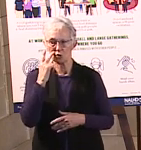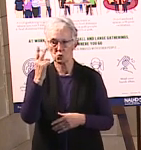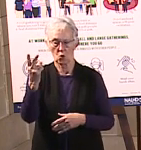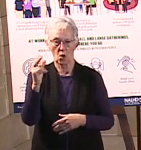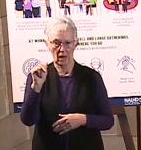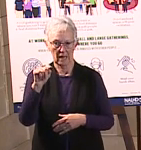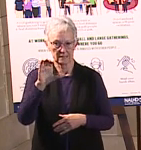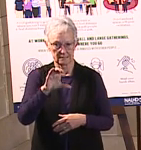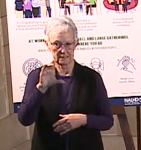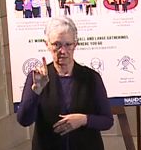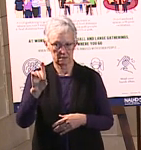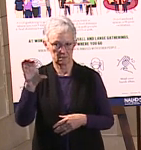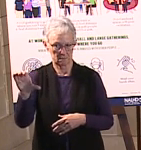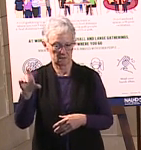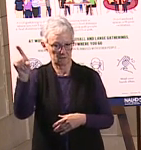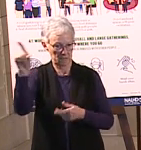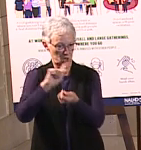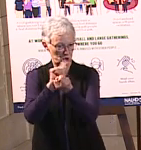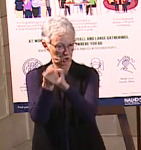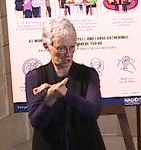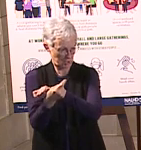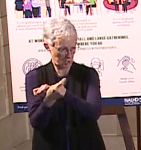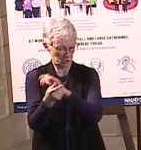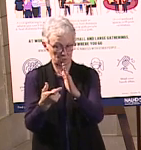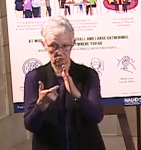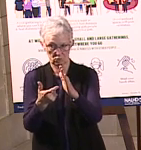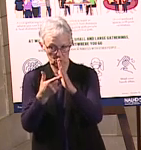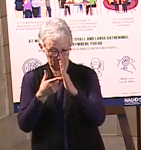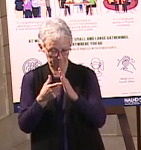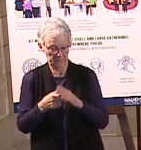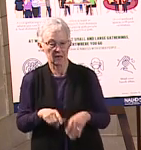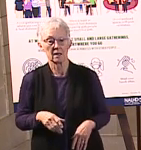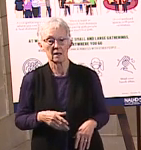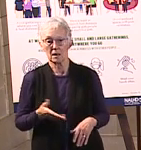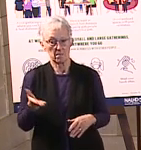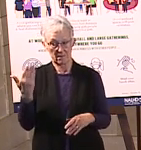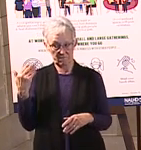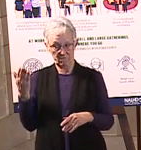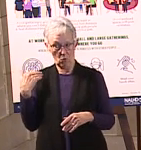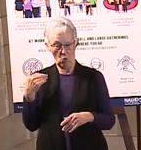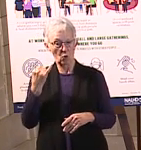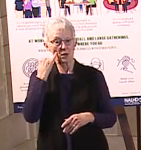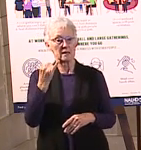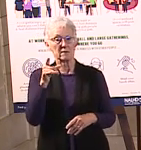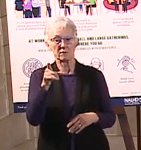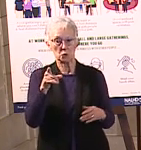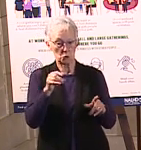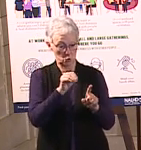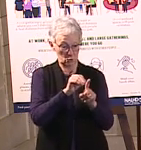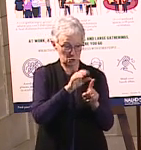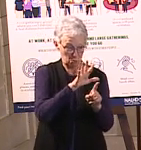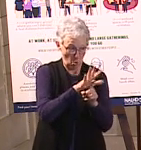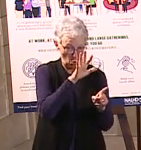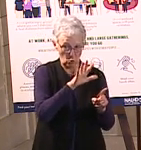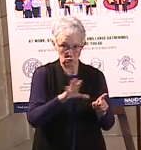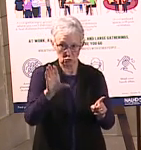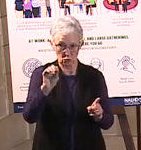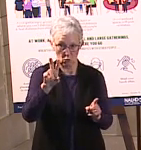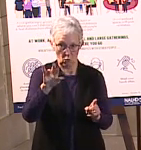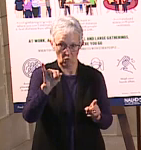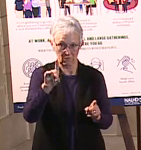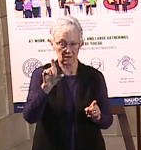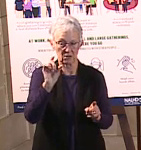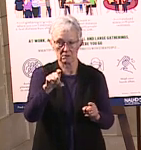changed their quarantine guidelines. Previously, it was if you had an exposure, such as I had a few weeks ago, you had to quarantine